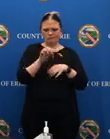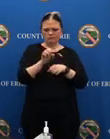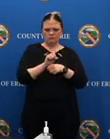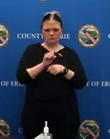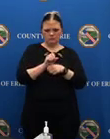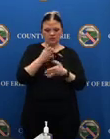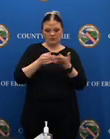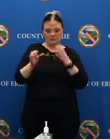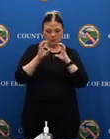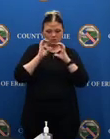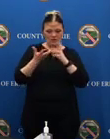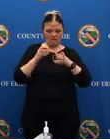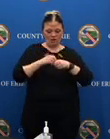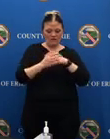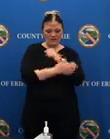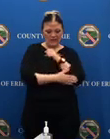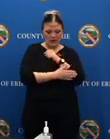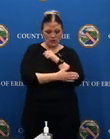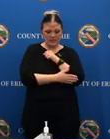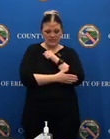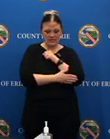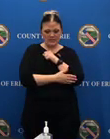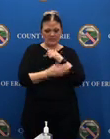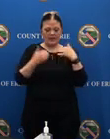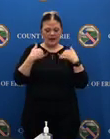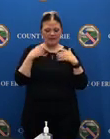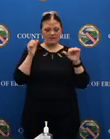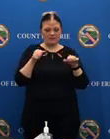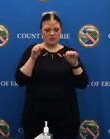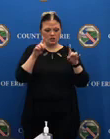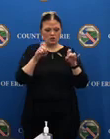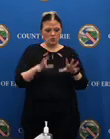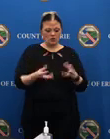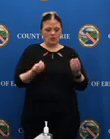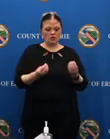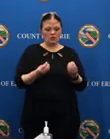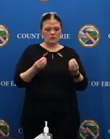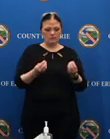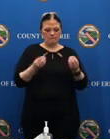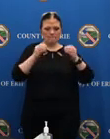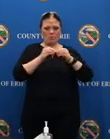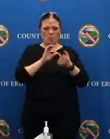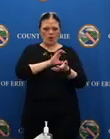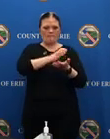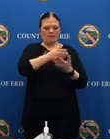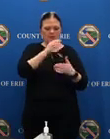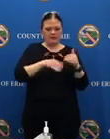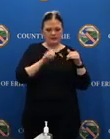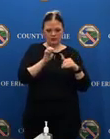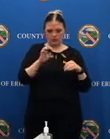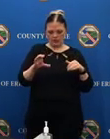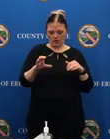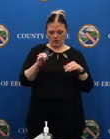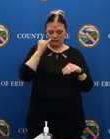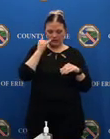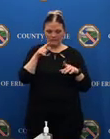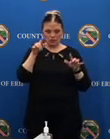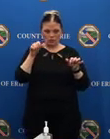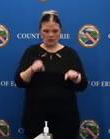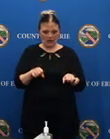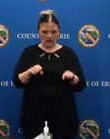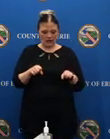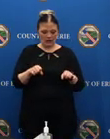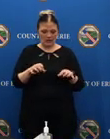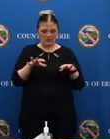of those conversations involve counties that have had the ability to test more robustly than Erie County, and if you can, to